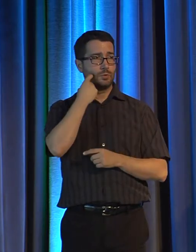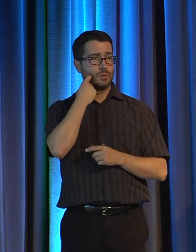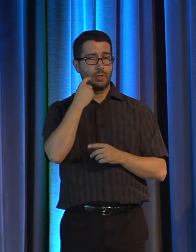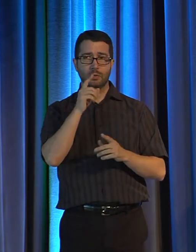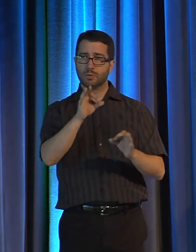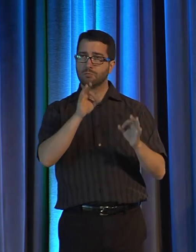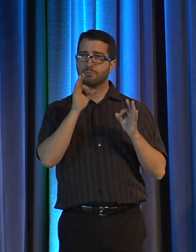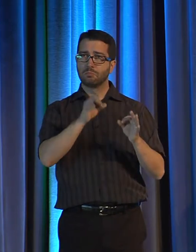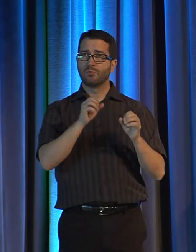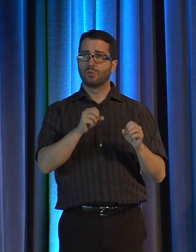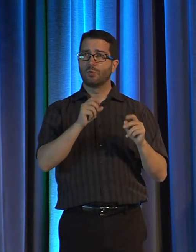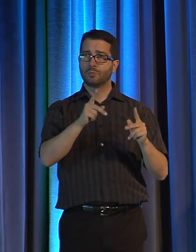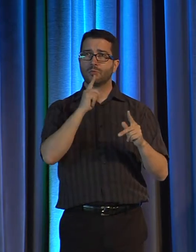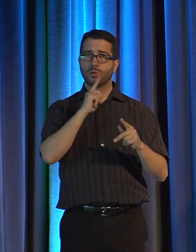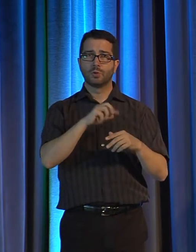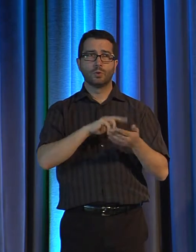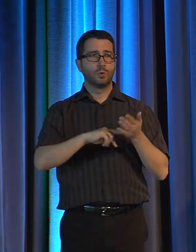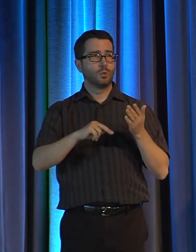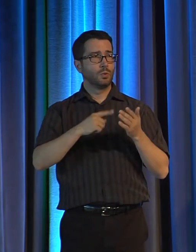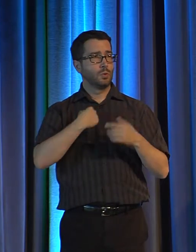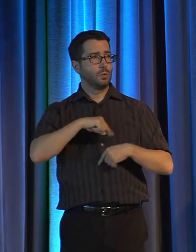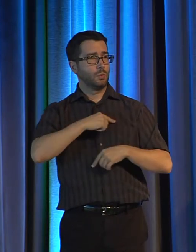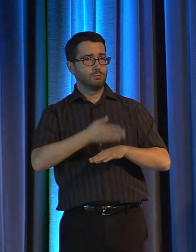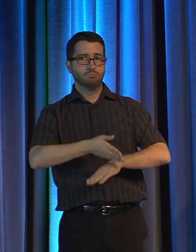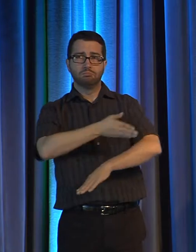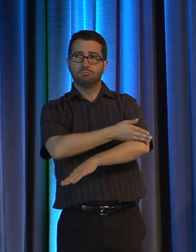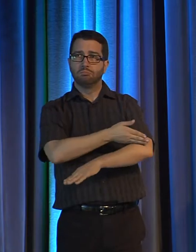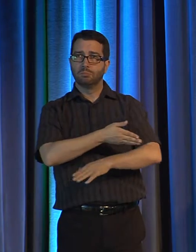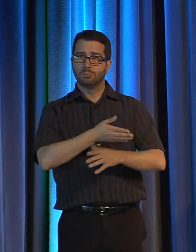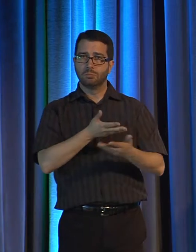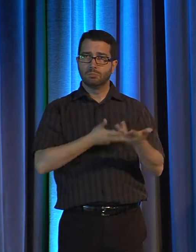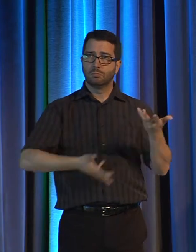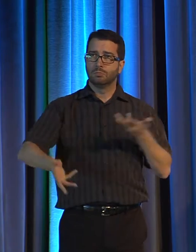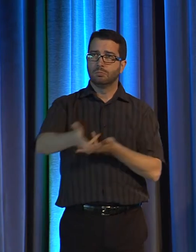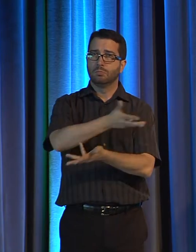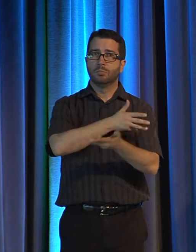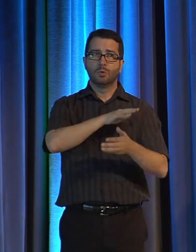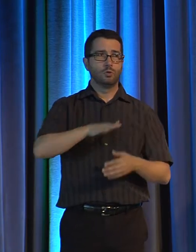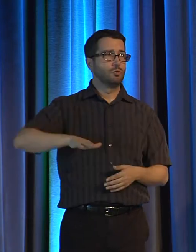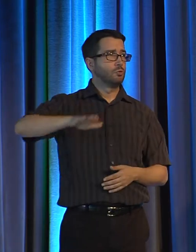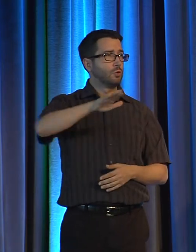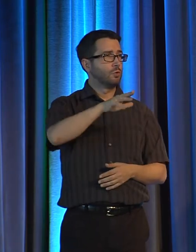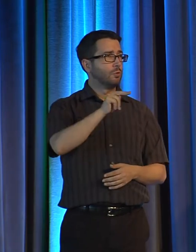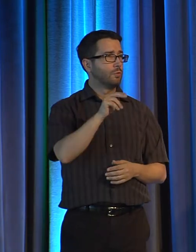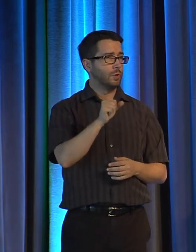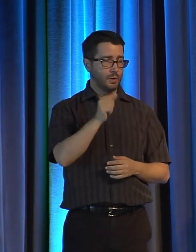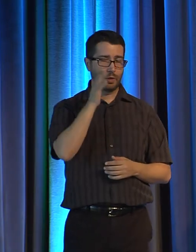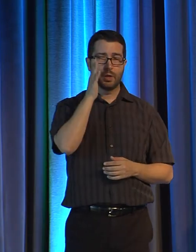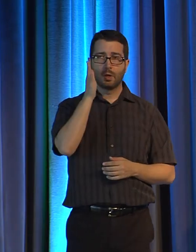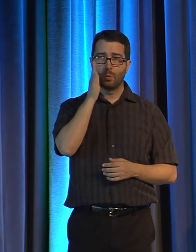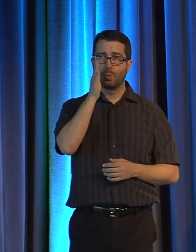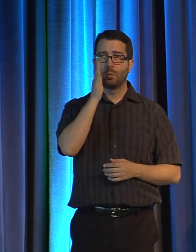perfect opportunities to up our game on engagement across the province, and you will see us do